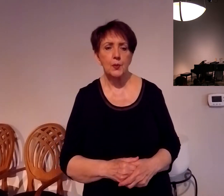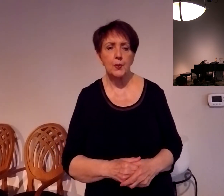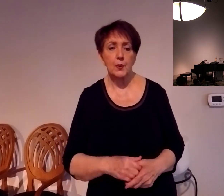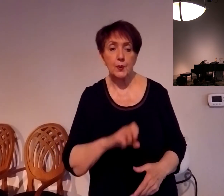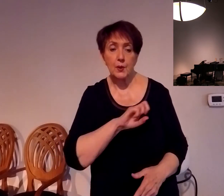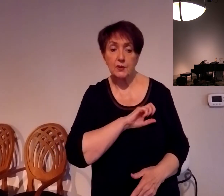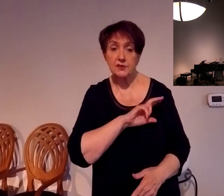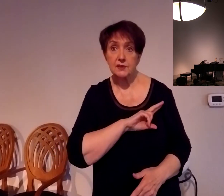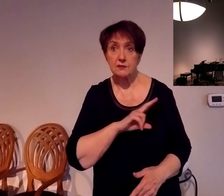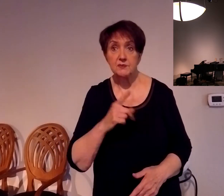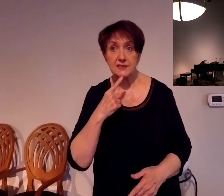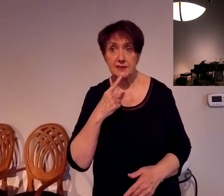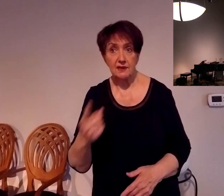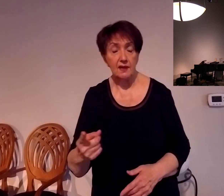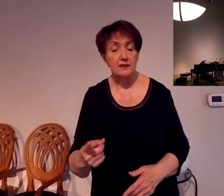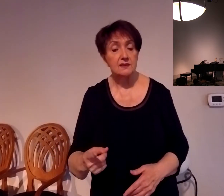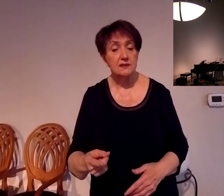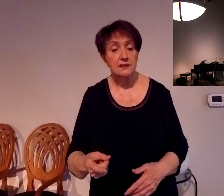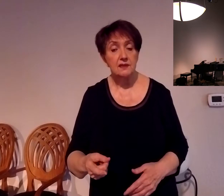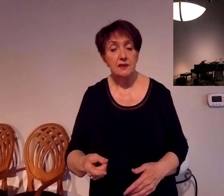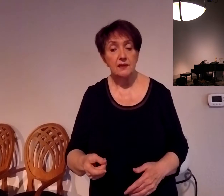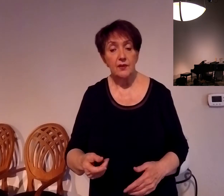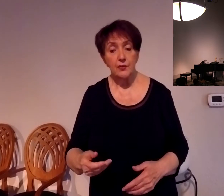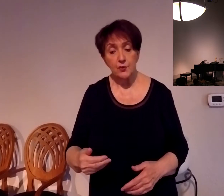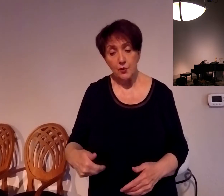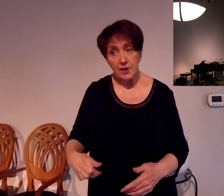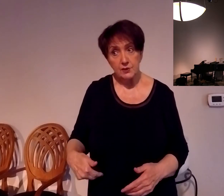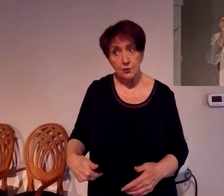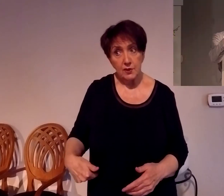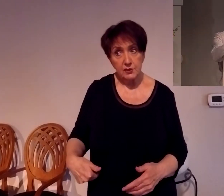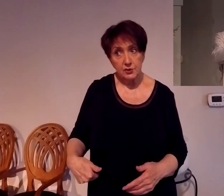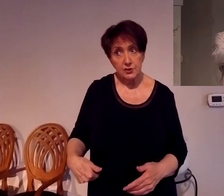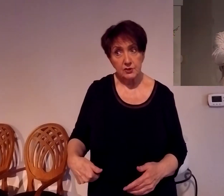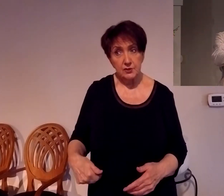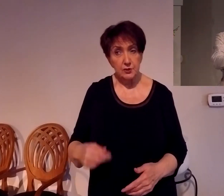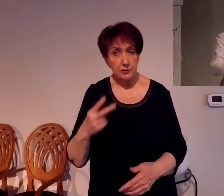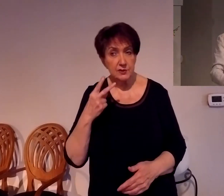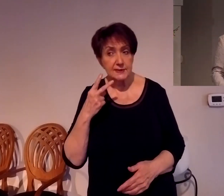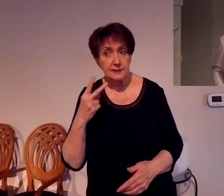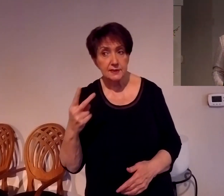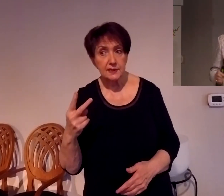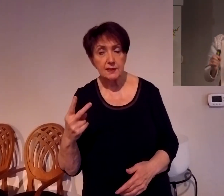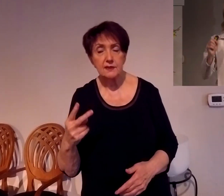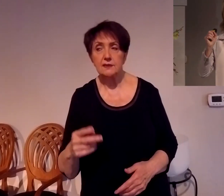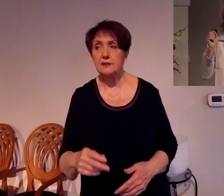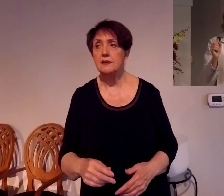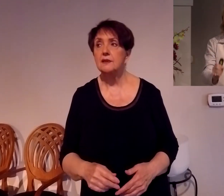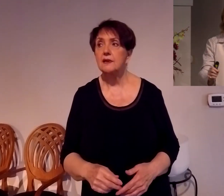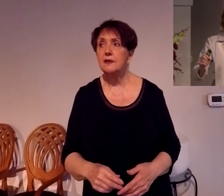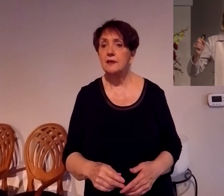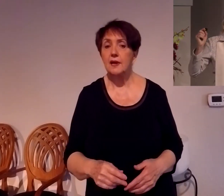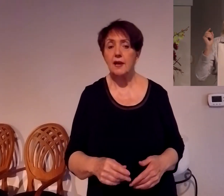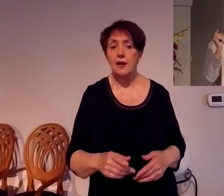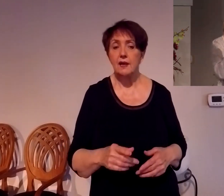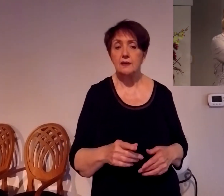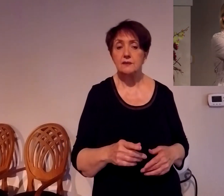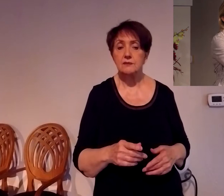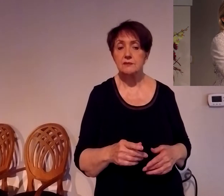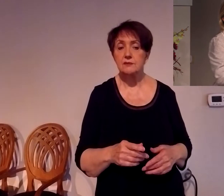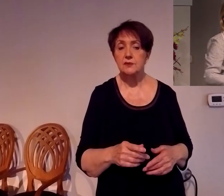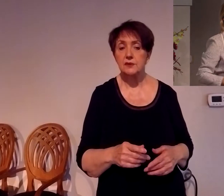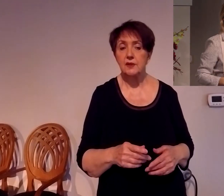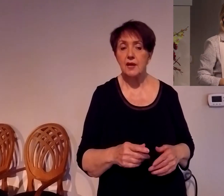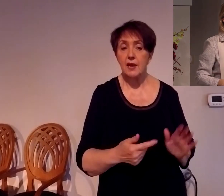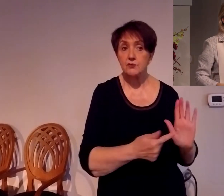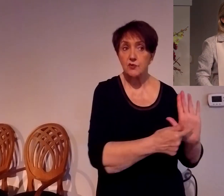Ernest Holmes tells us that through intuition, we perceive and directly